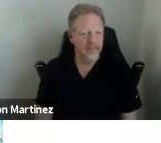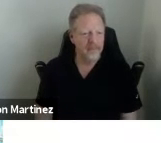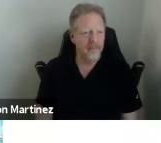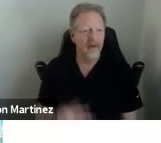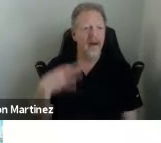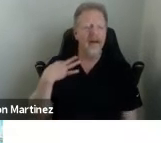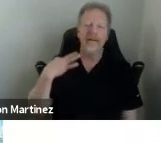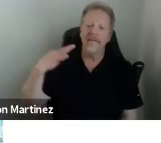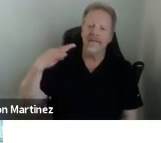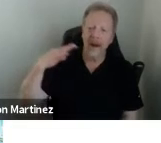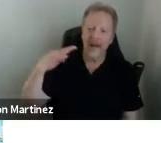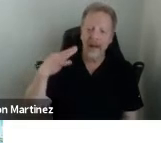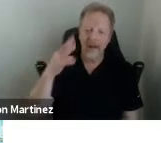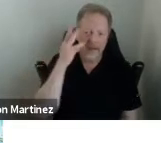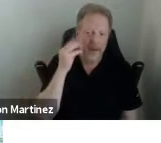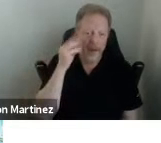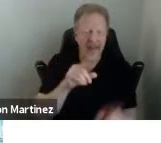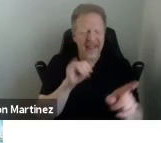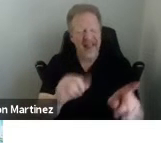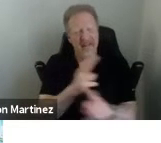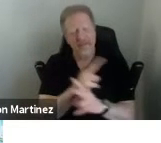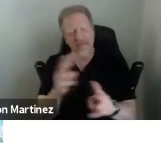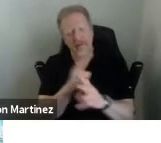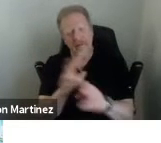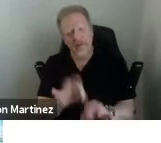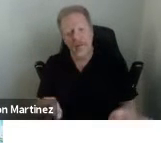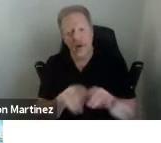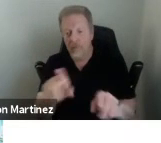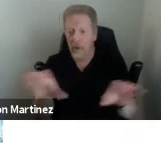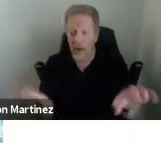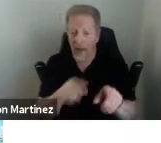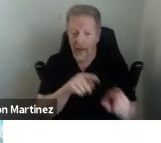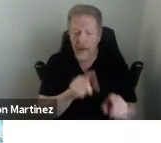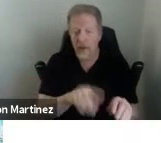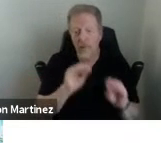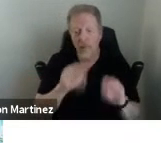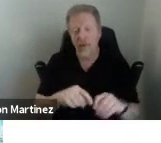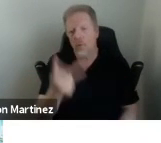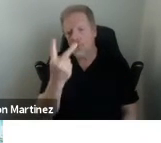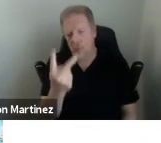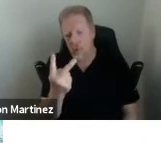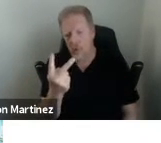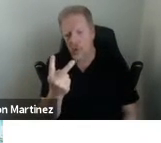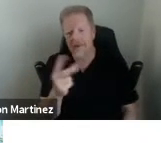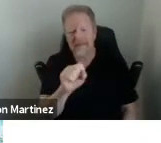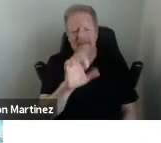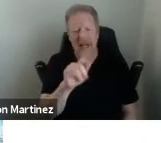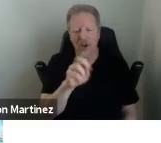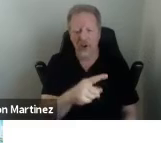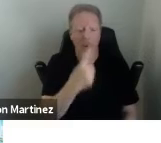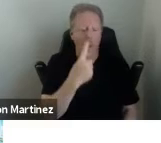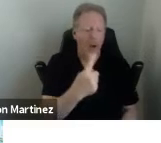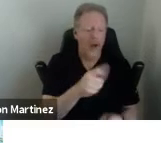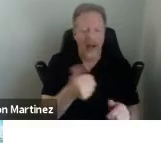Volunteer experience. This is very important if you've done this, and can be put into 2 sections, one or the other. You